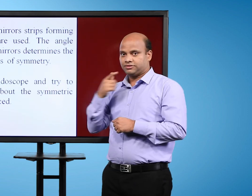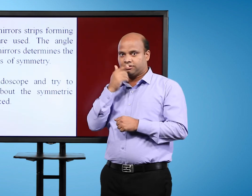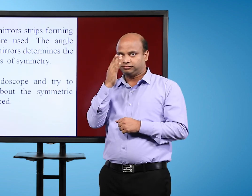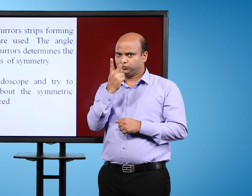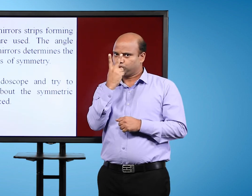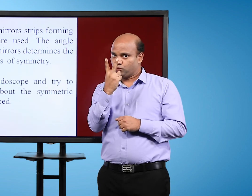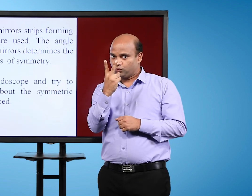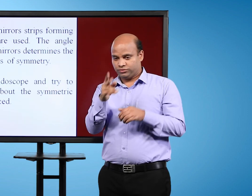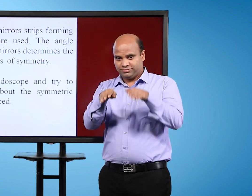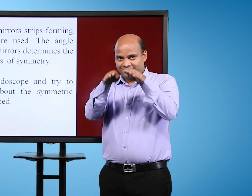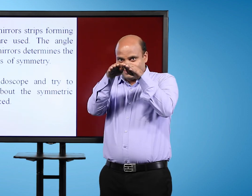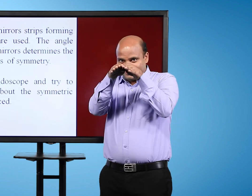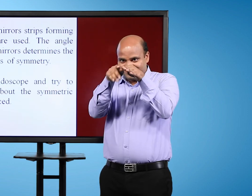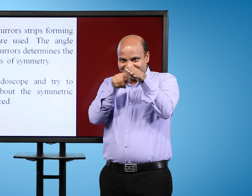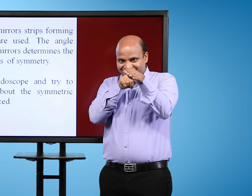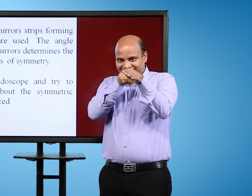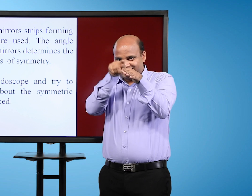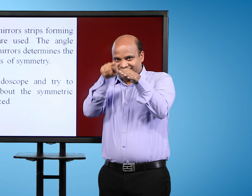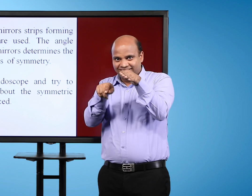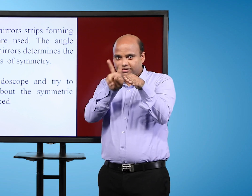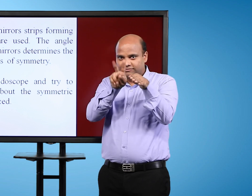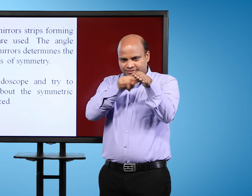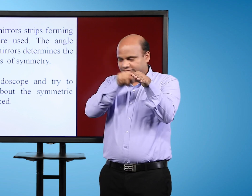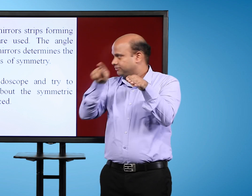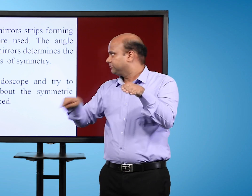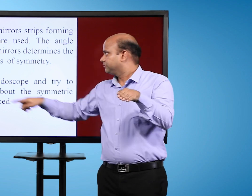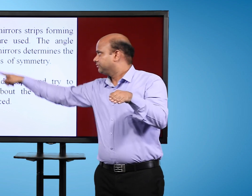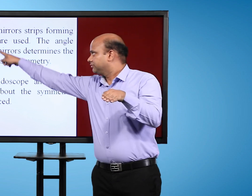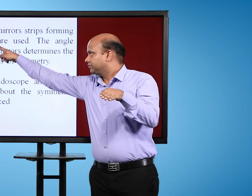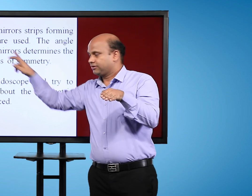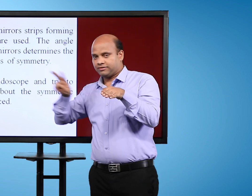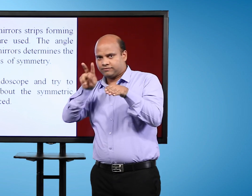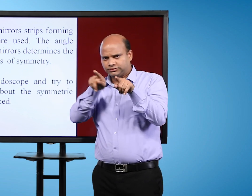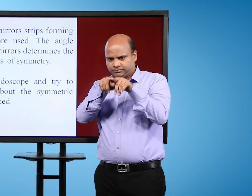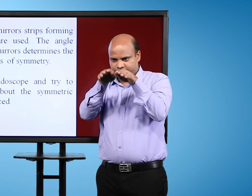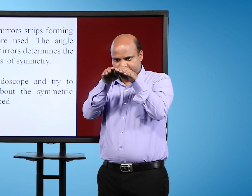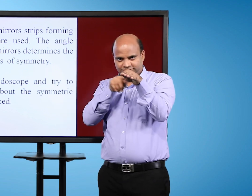Usually, two mirror strips forming a V shape are used.